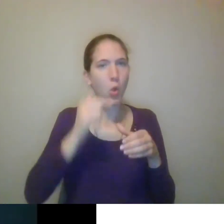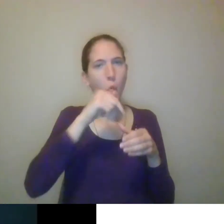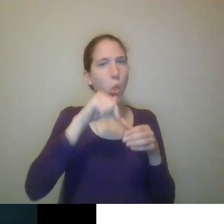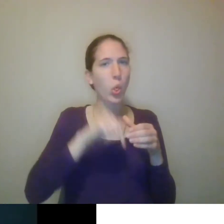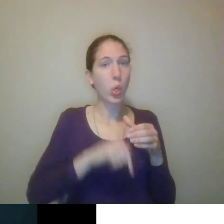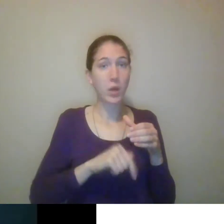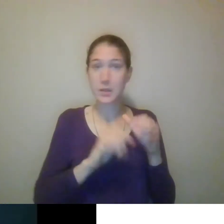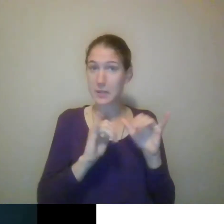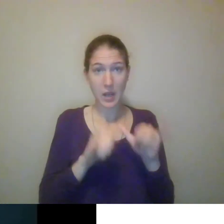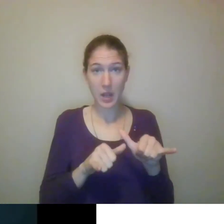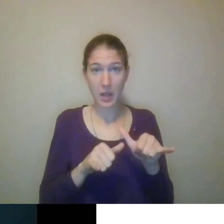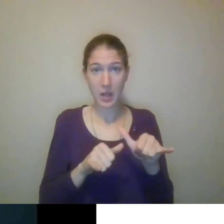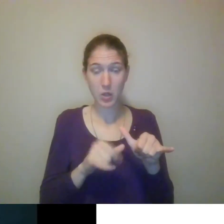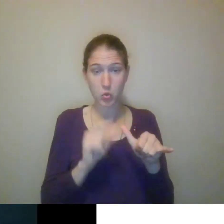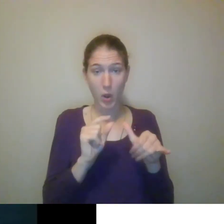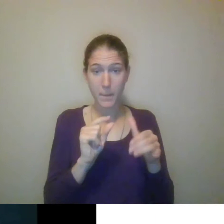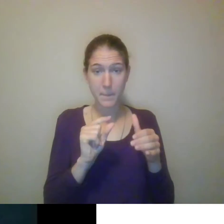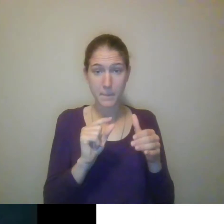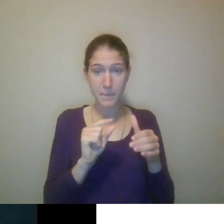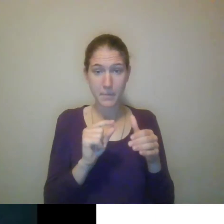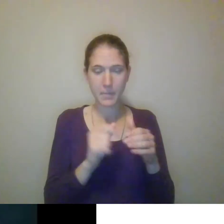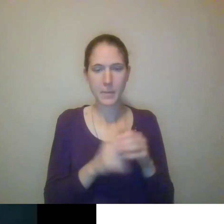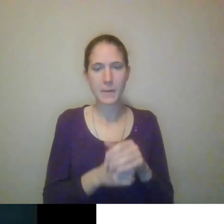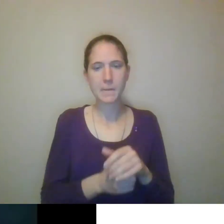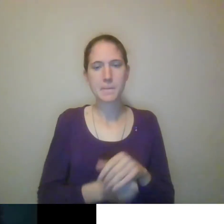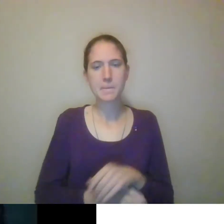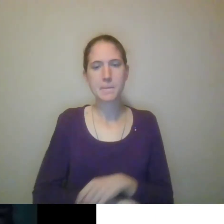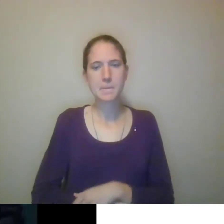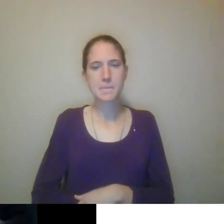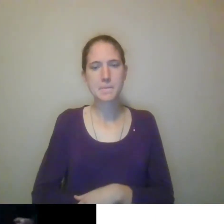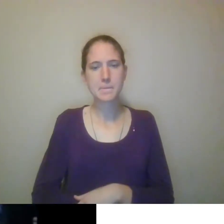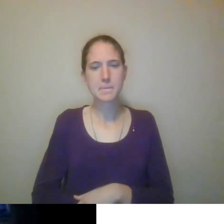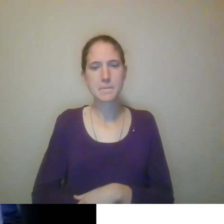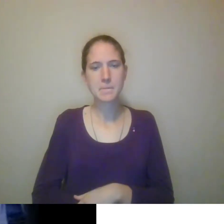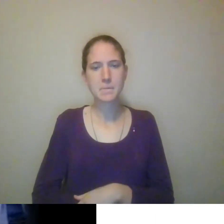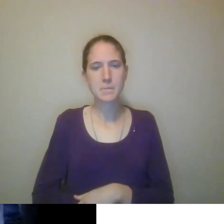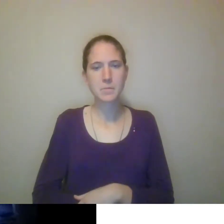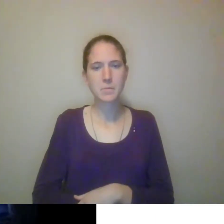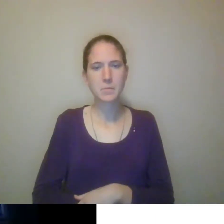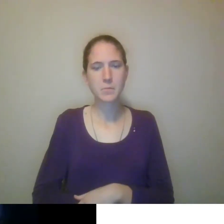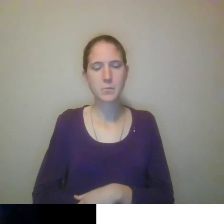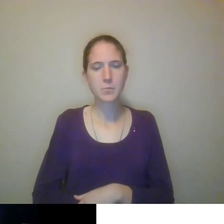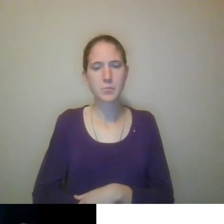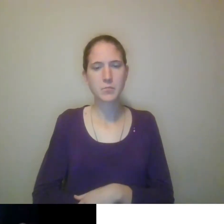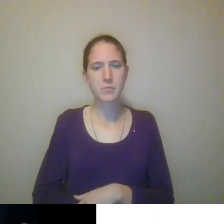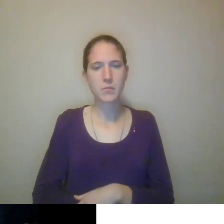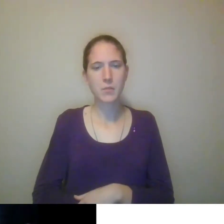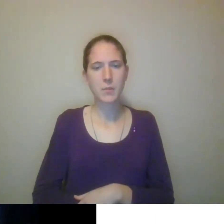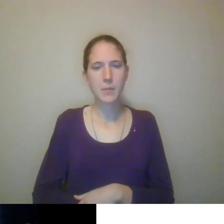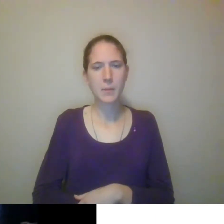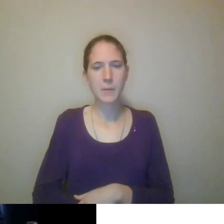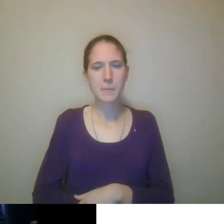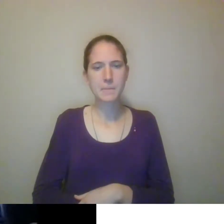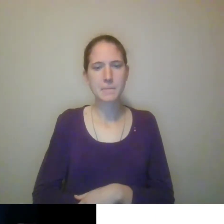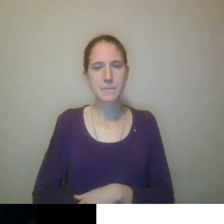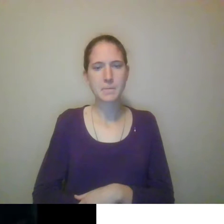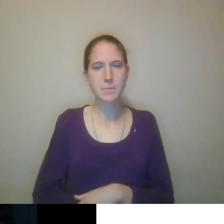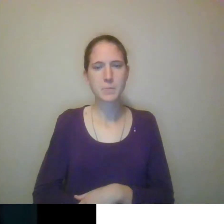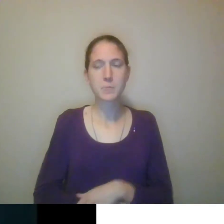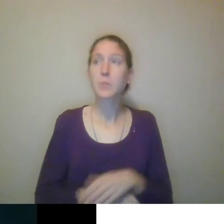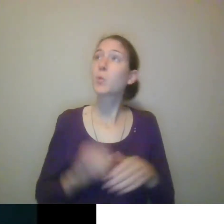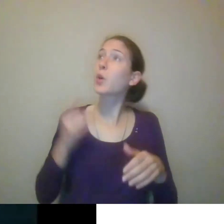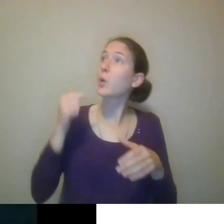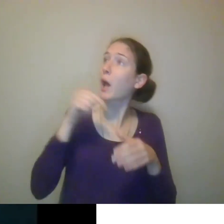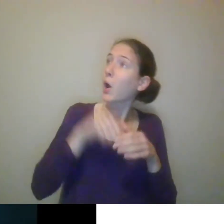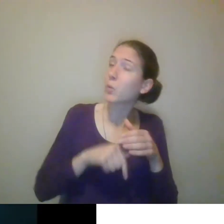down to the bottom. It stays a drop. Well, you could like deform a little bit, but it's going to end up going down.